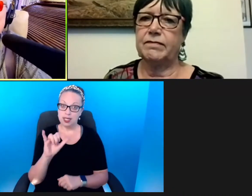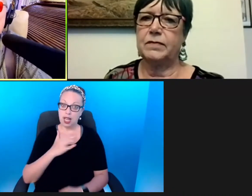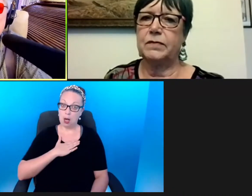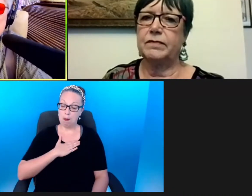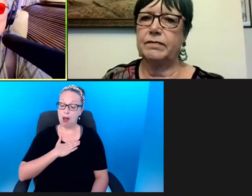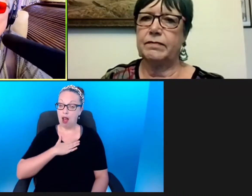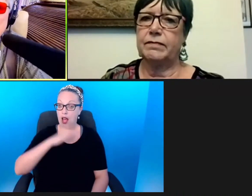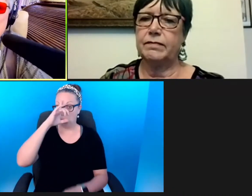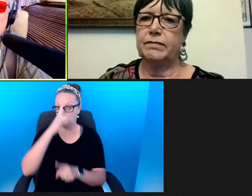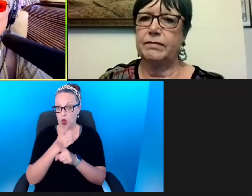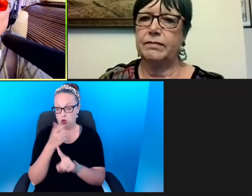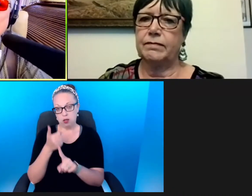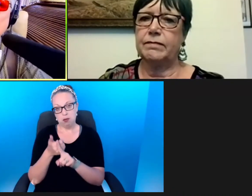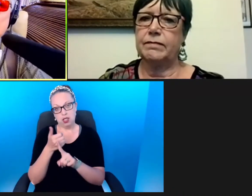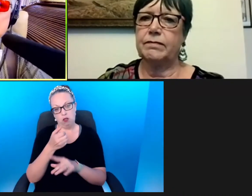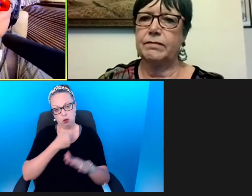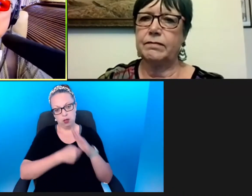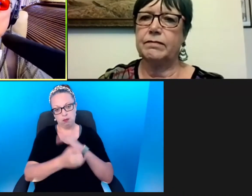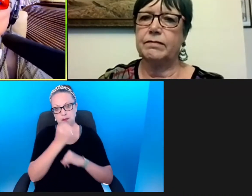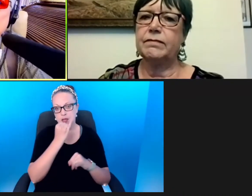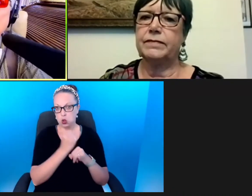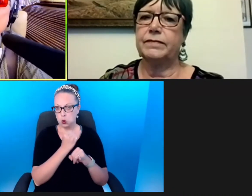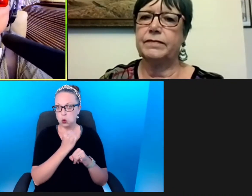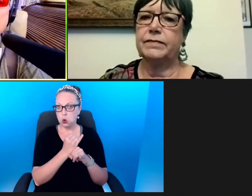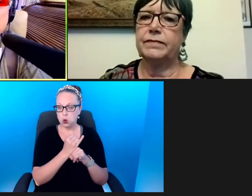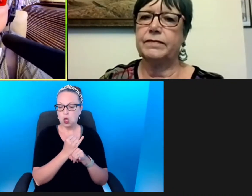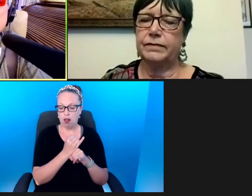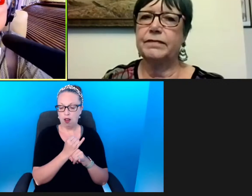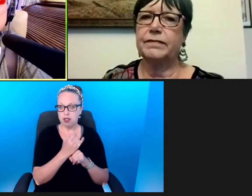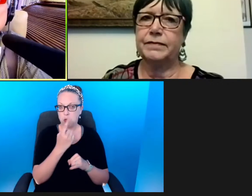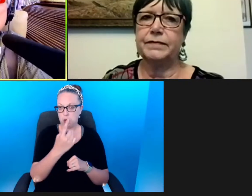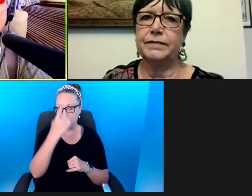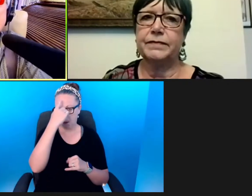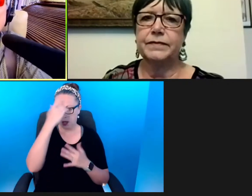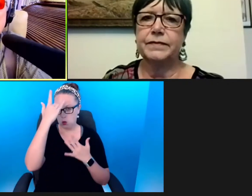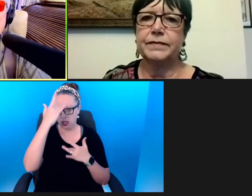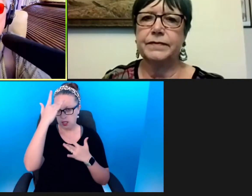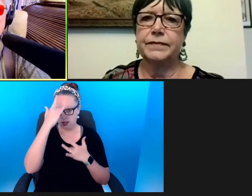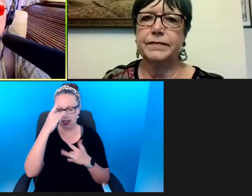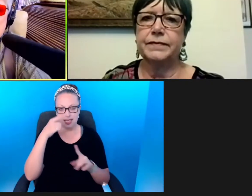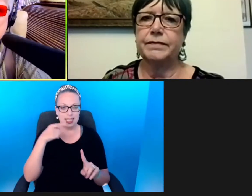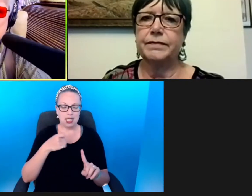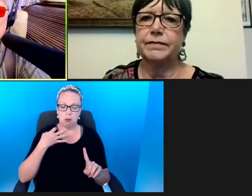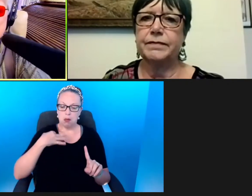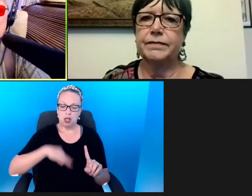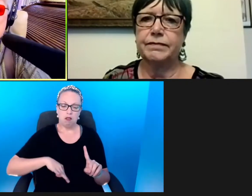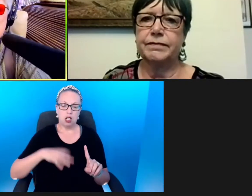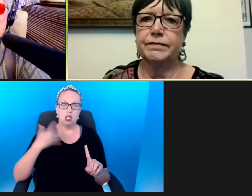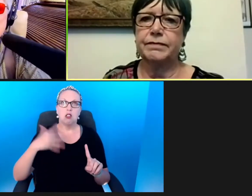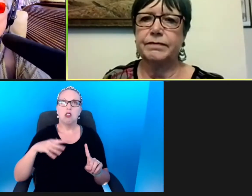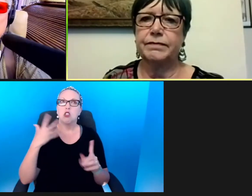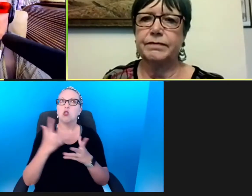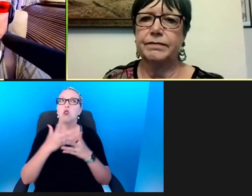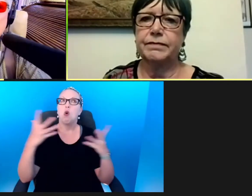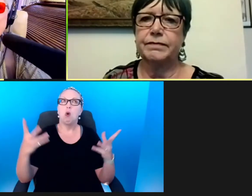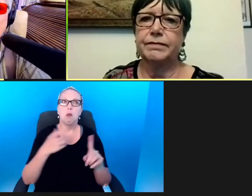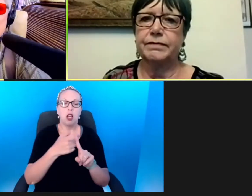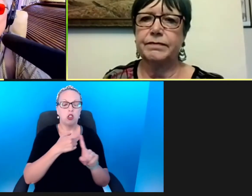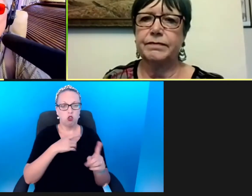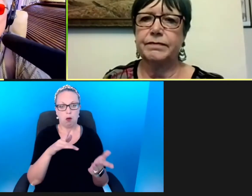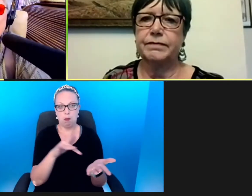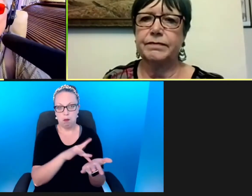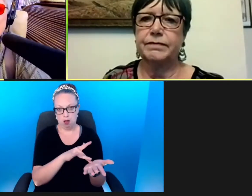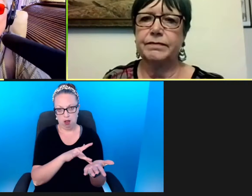who had institutionalized mental illness, benefited dramatically from the designer drugs, but I had